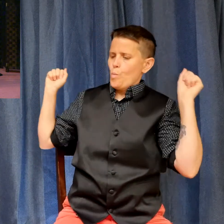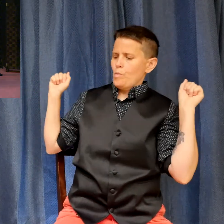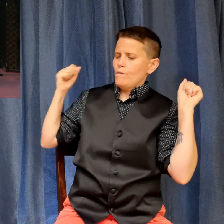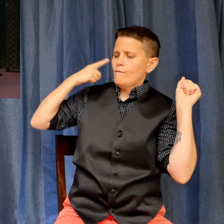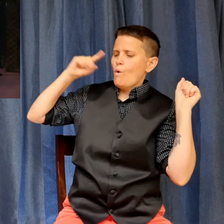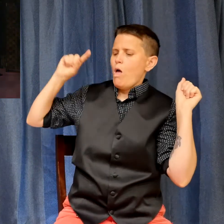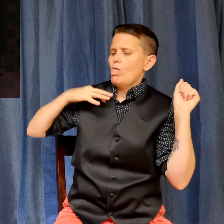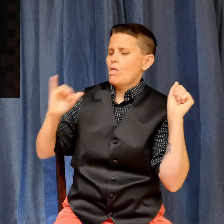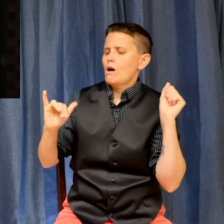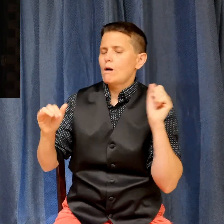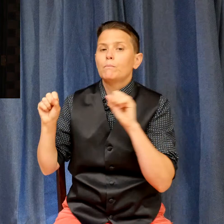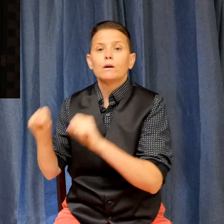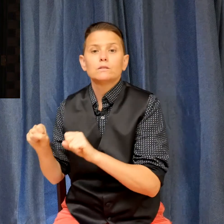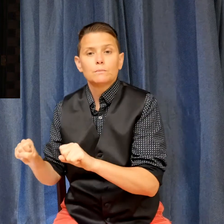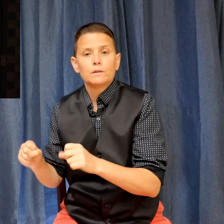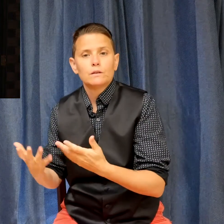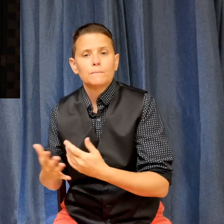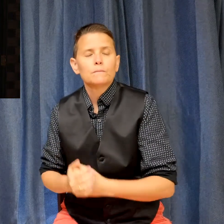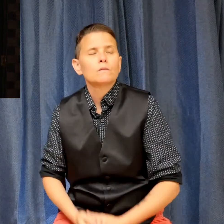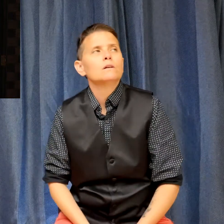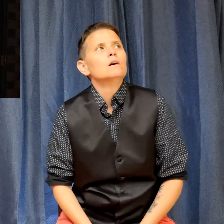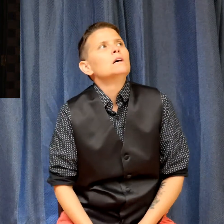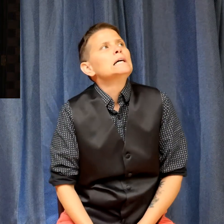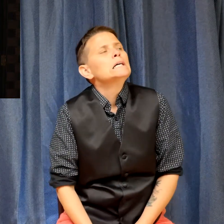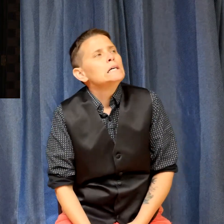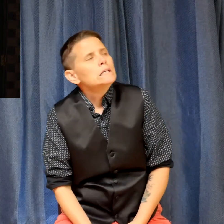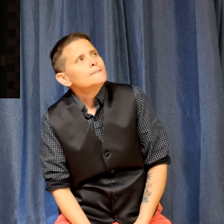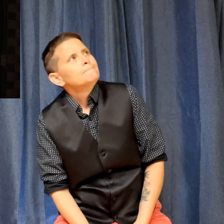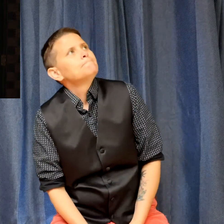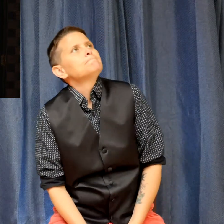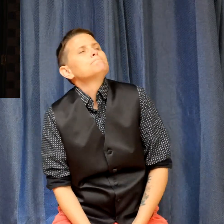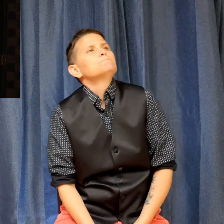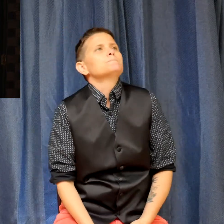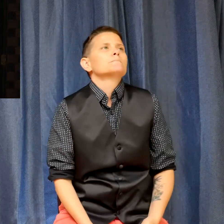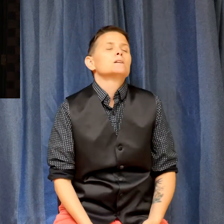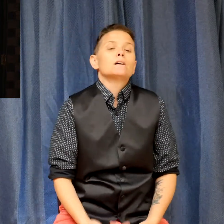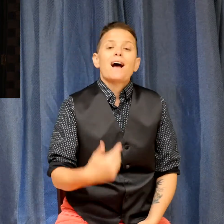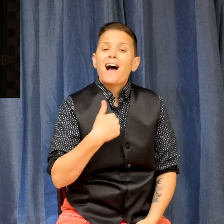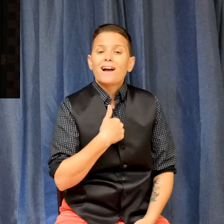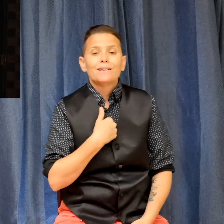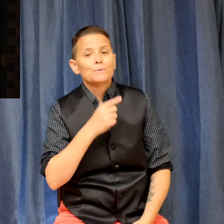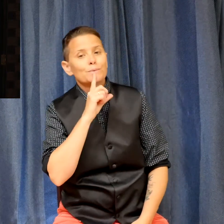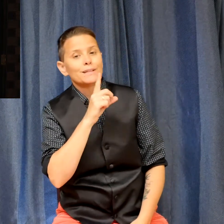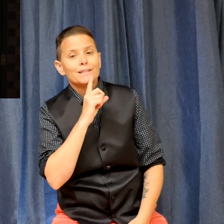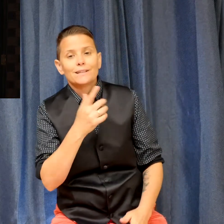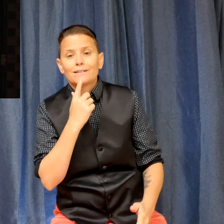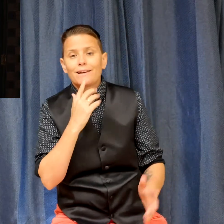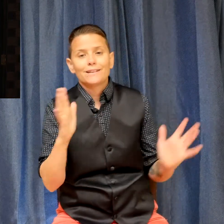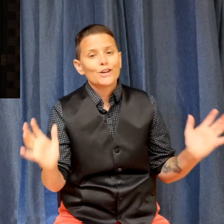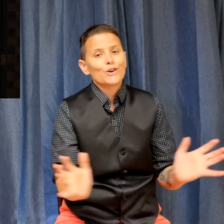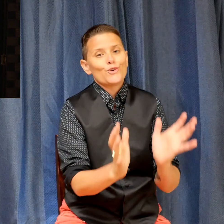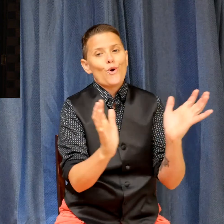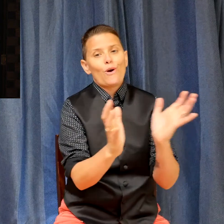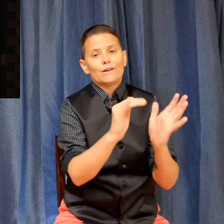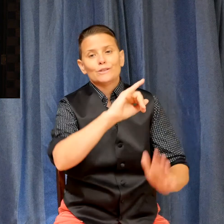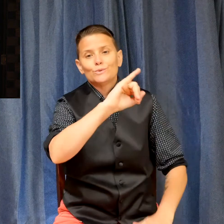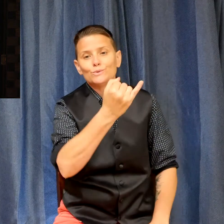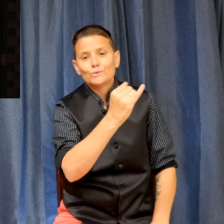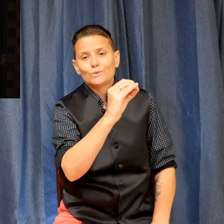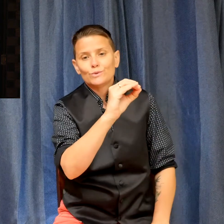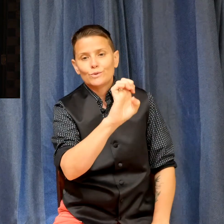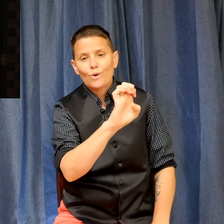them? I can't promote Joe Dispenza's meditation CD enough. I agree.